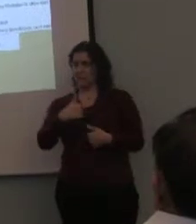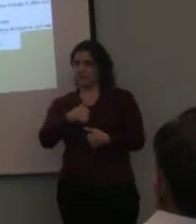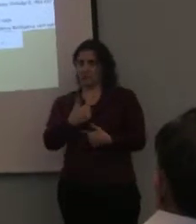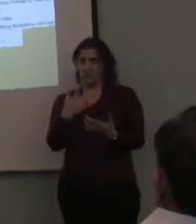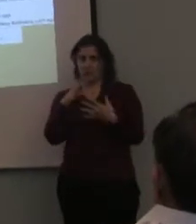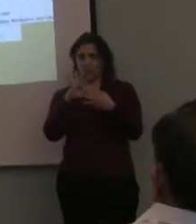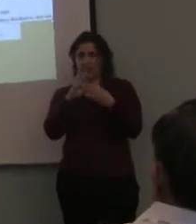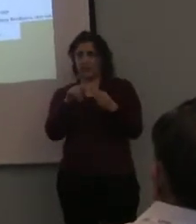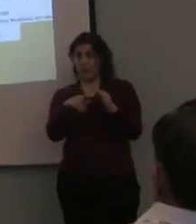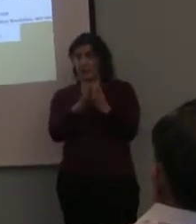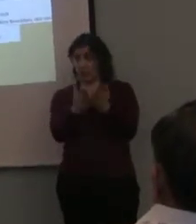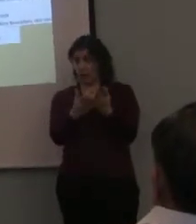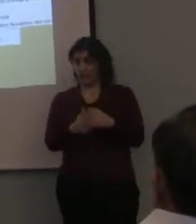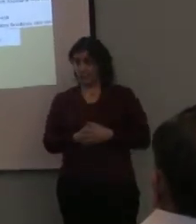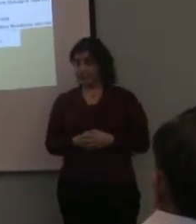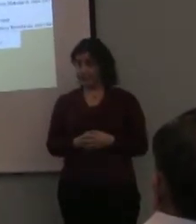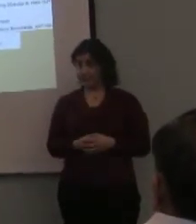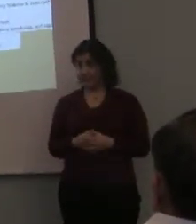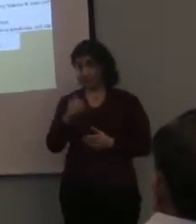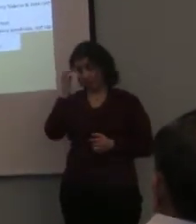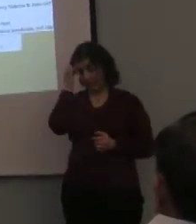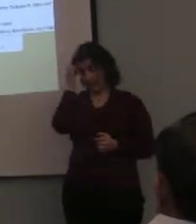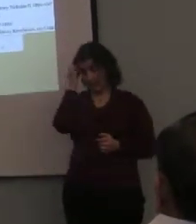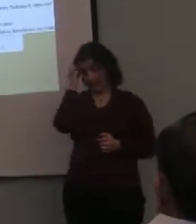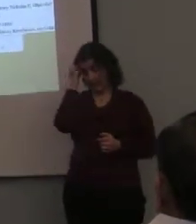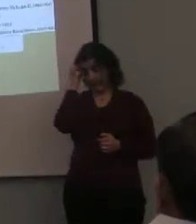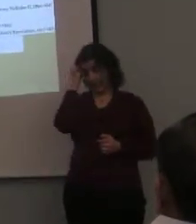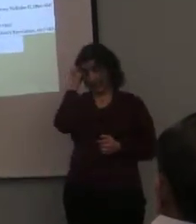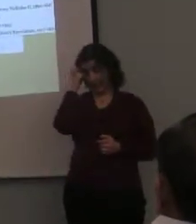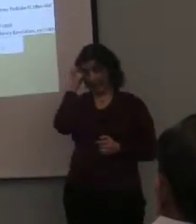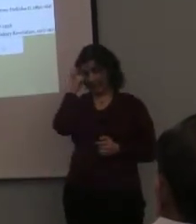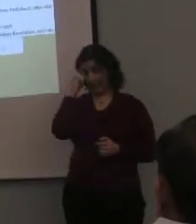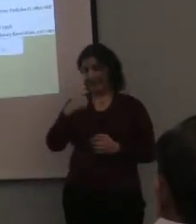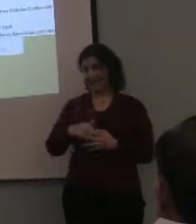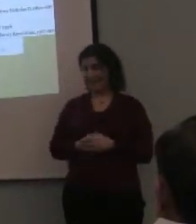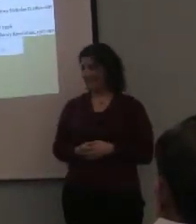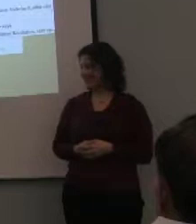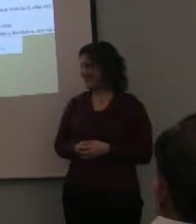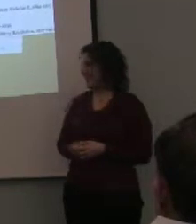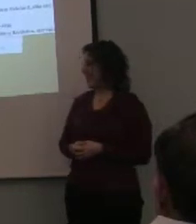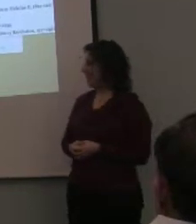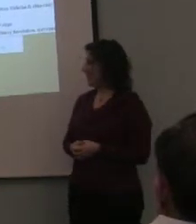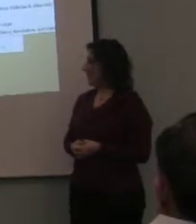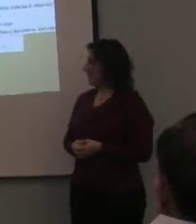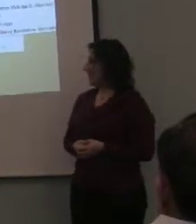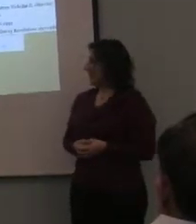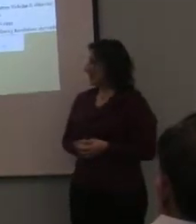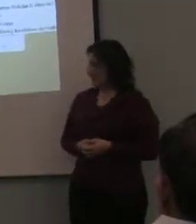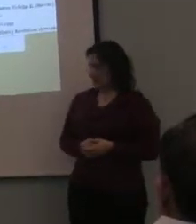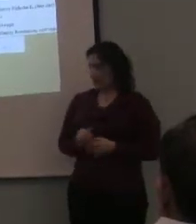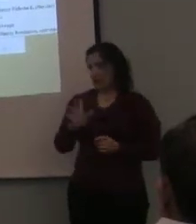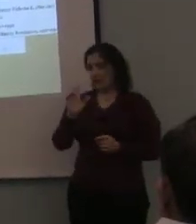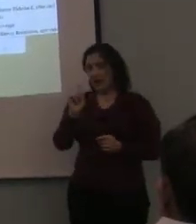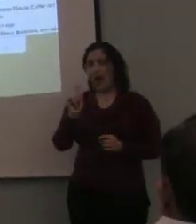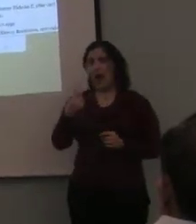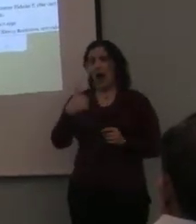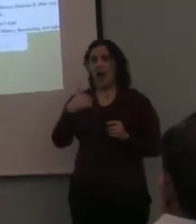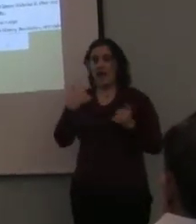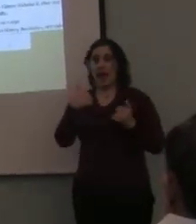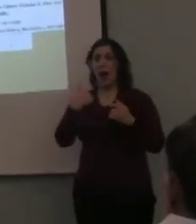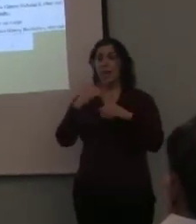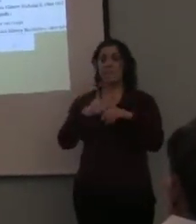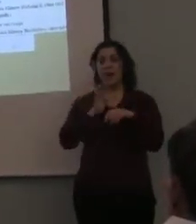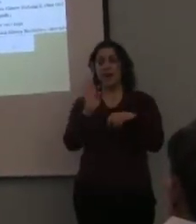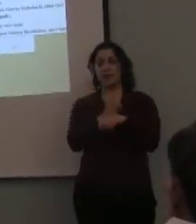You know, let's, actually, if you'll indulge me for a moment, I'm going to put on my